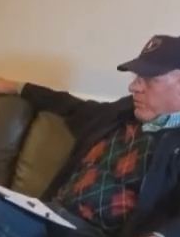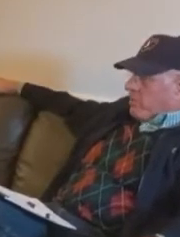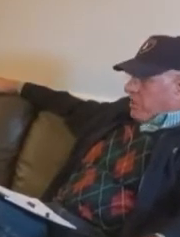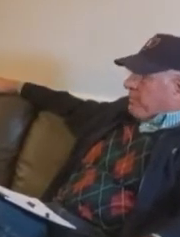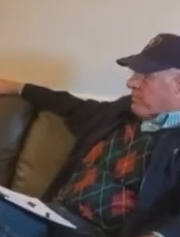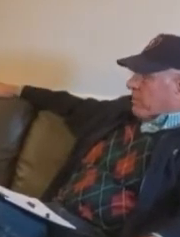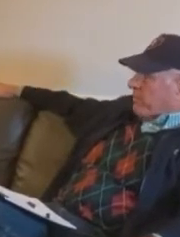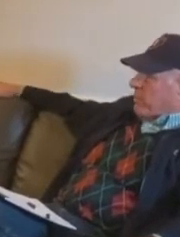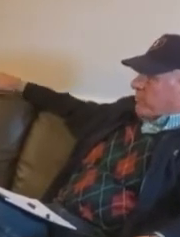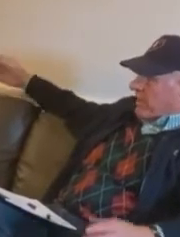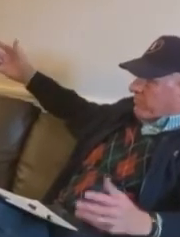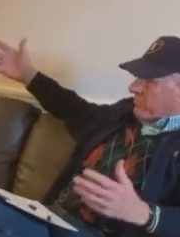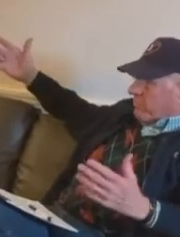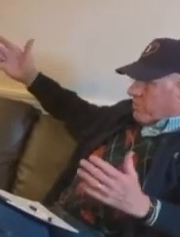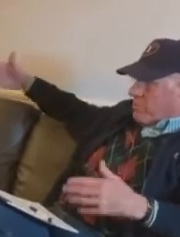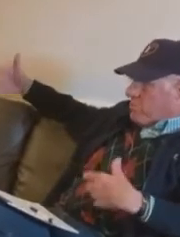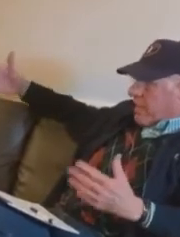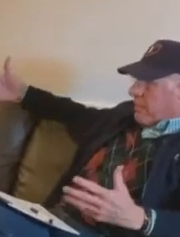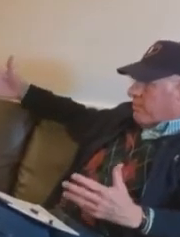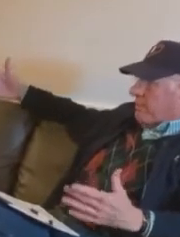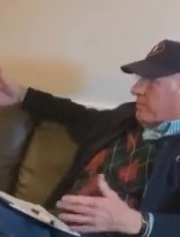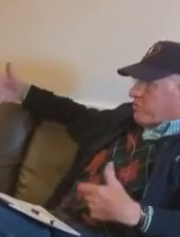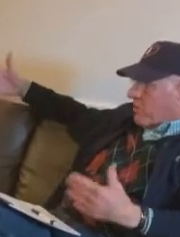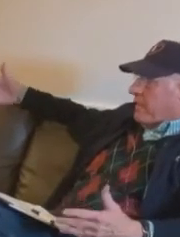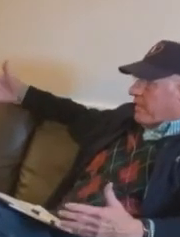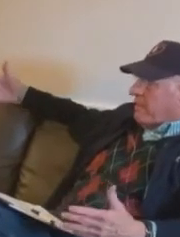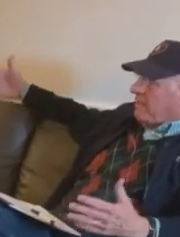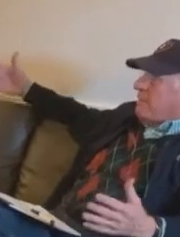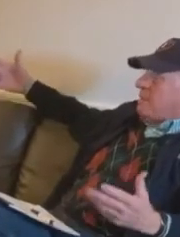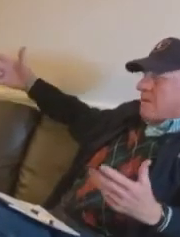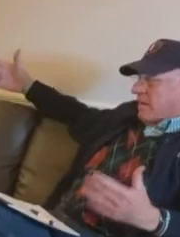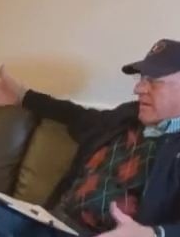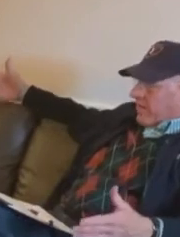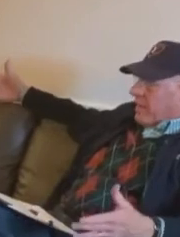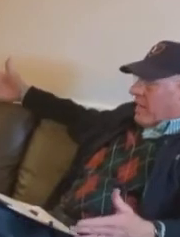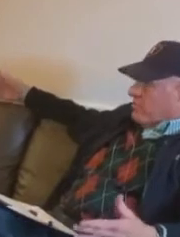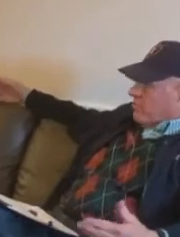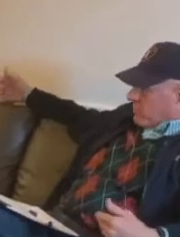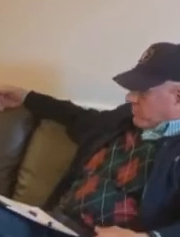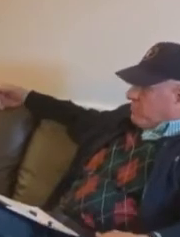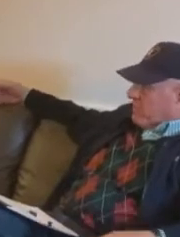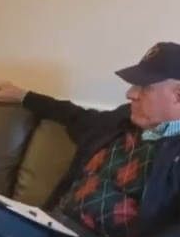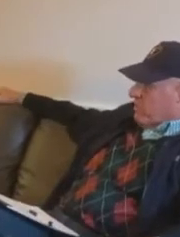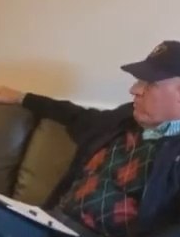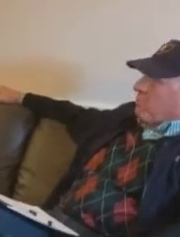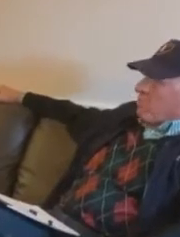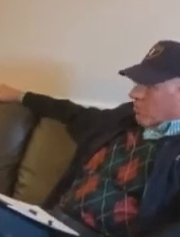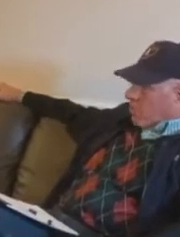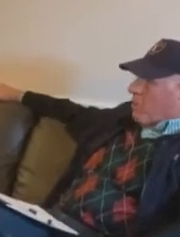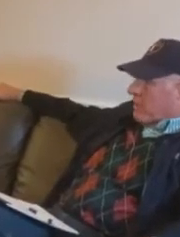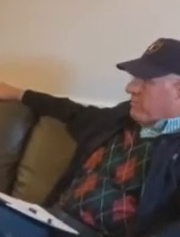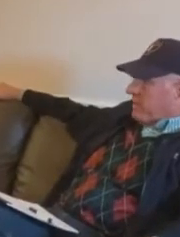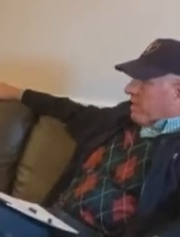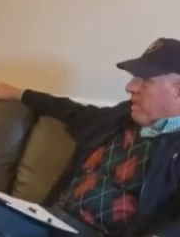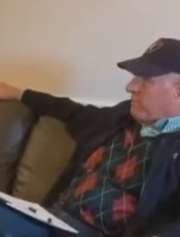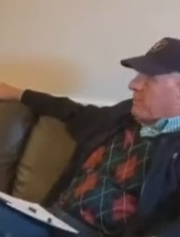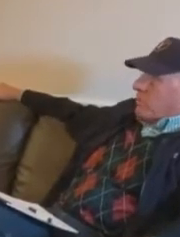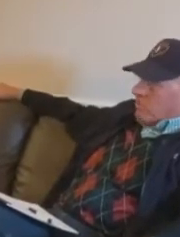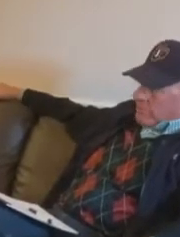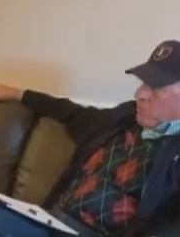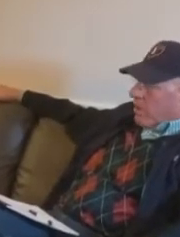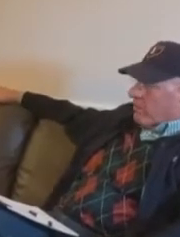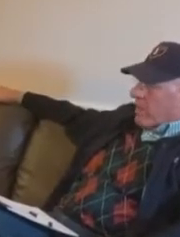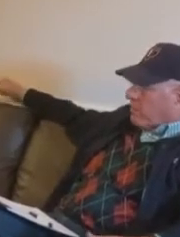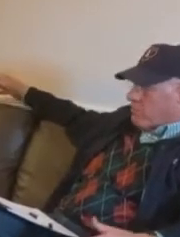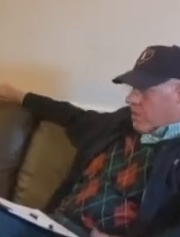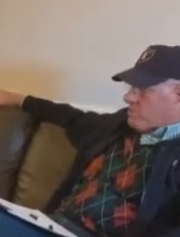you kind of learn where they're coming from, because after the boot camp and the training, a lot of the guys in the platoon I was in were going to Vietnam,